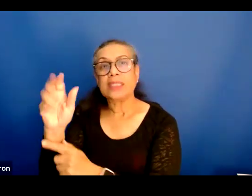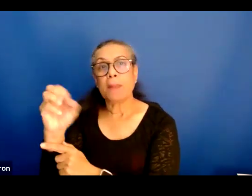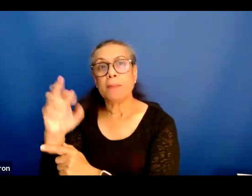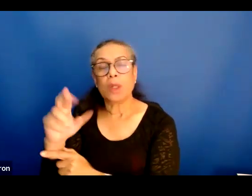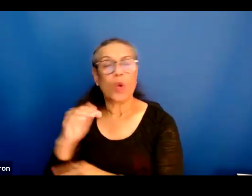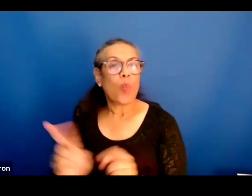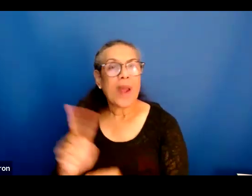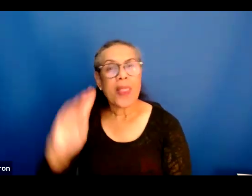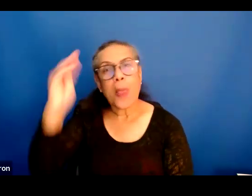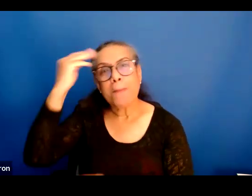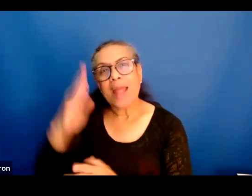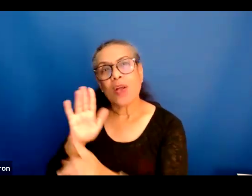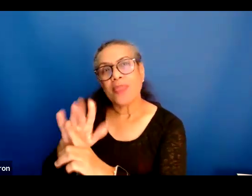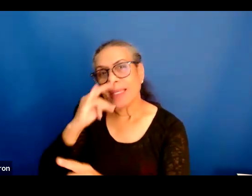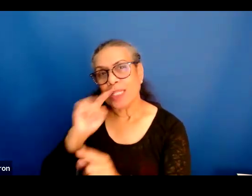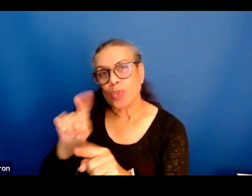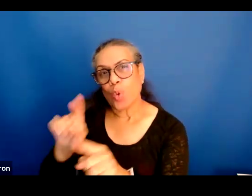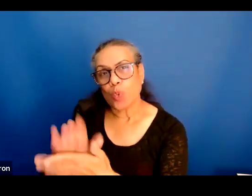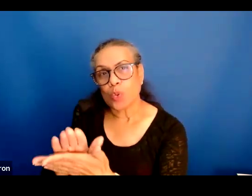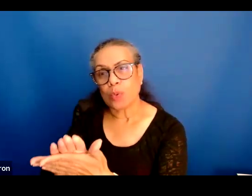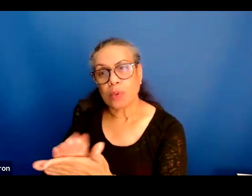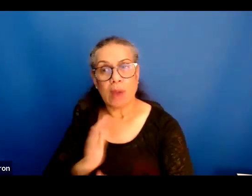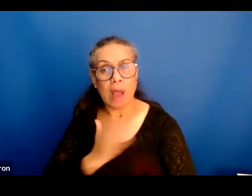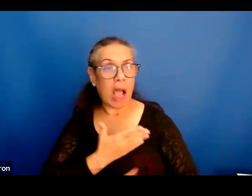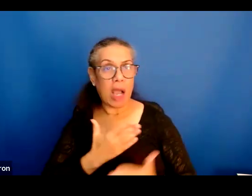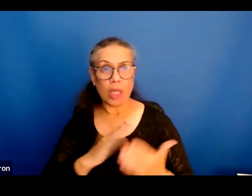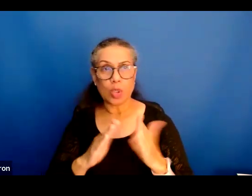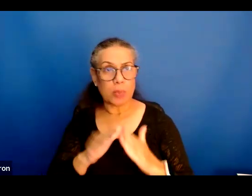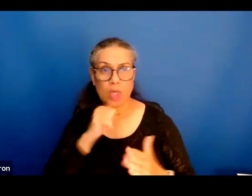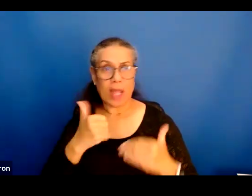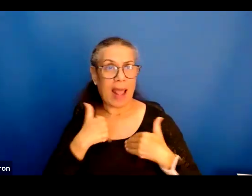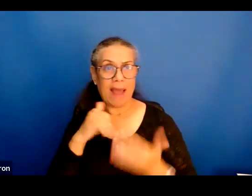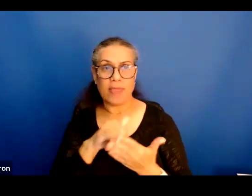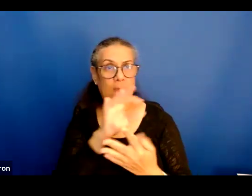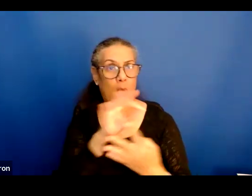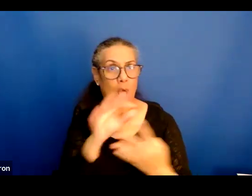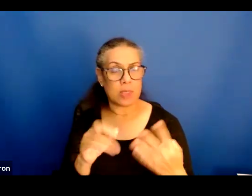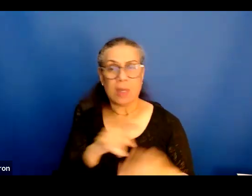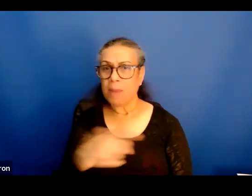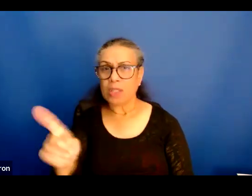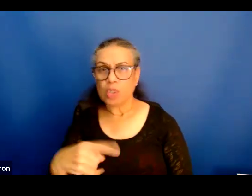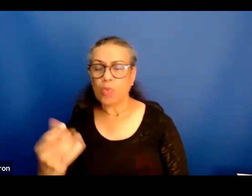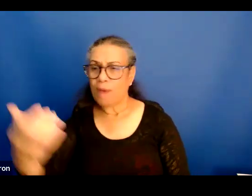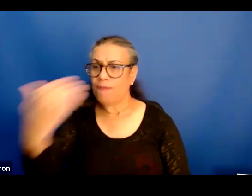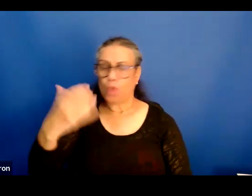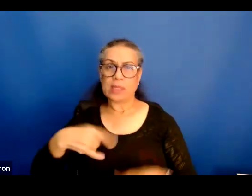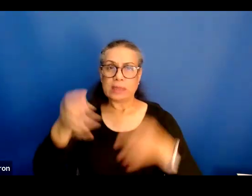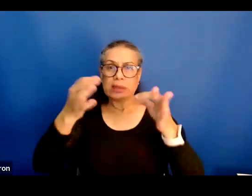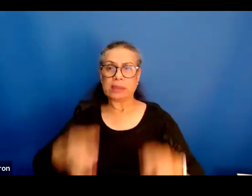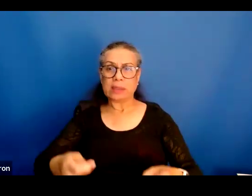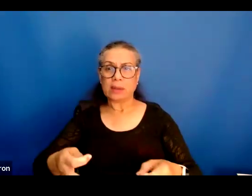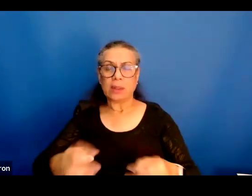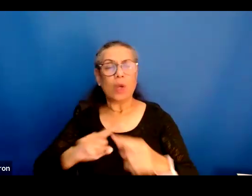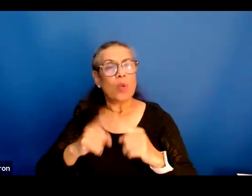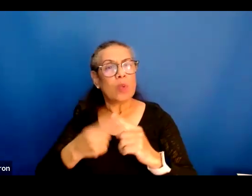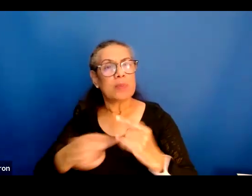to school. Our community wasn't given an option, and instead a decision is being railroaded through. When was the last time